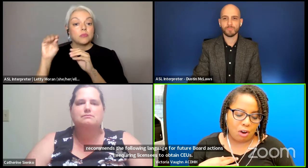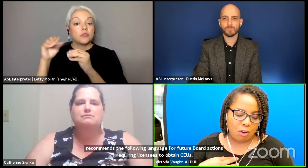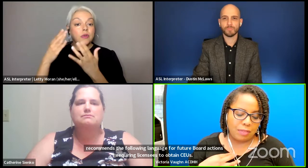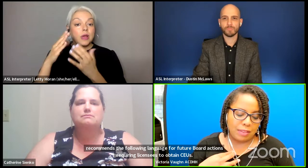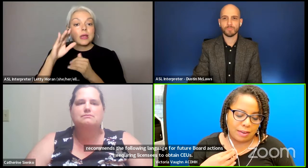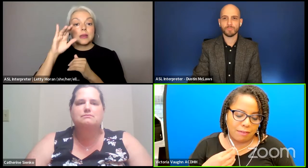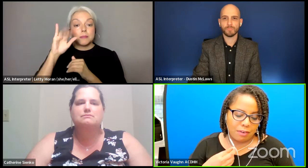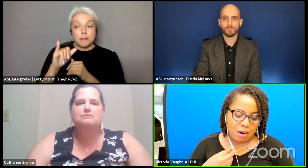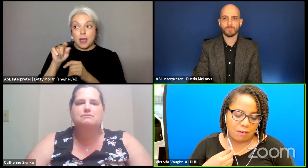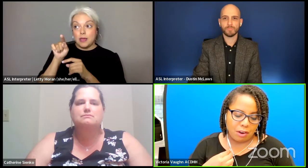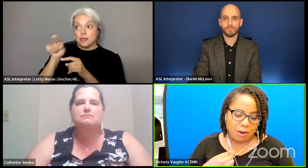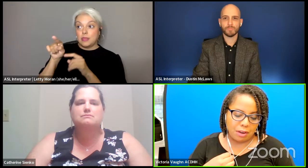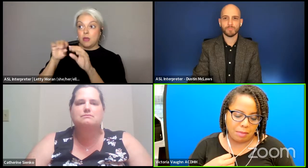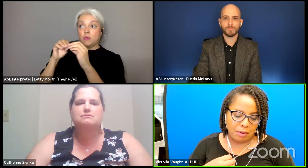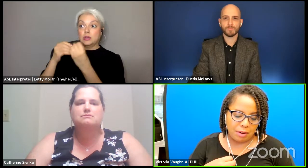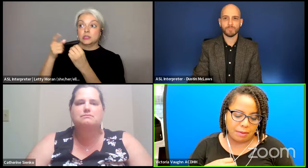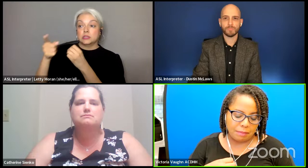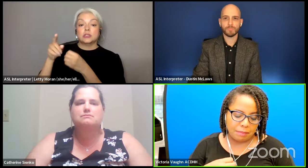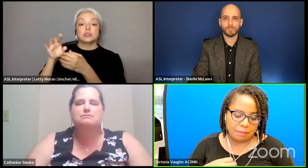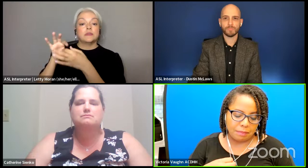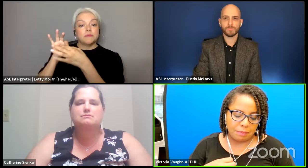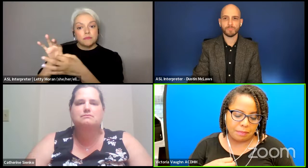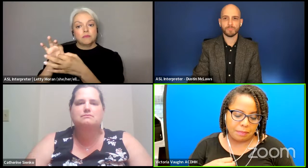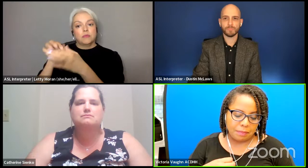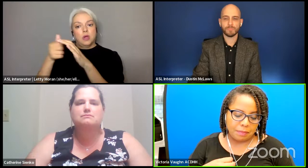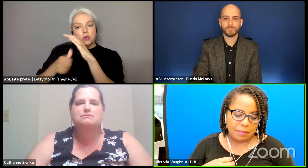entity involved with the deaf and hard of hearing community.